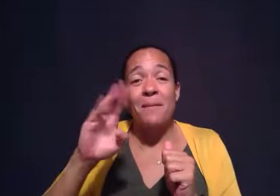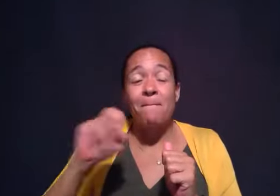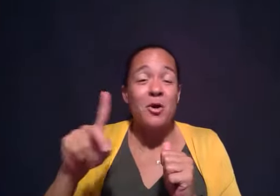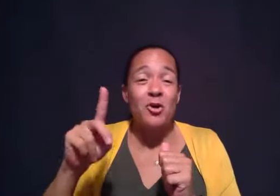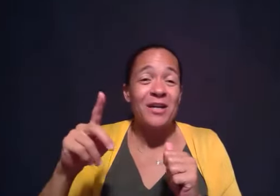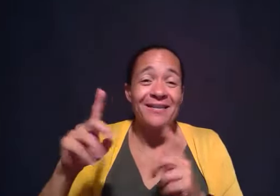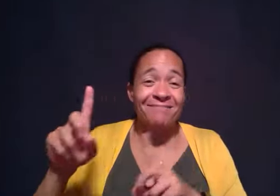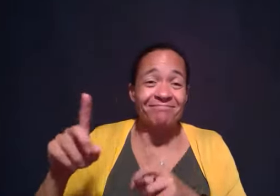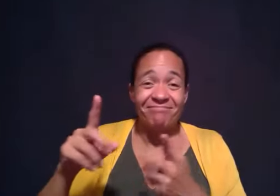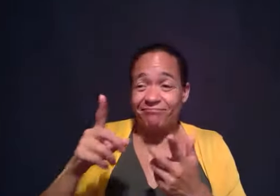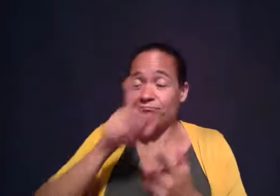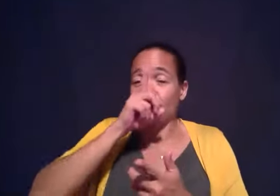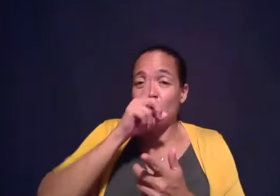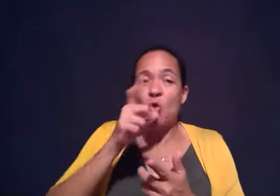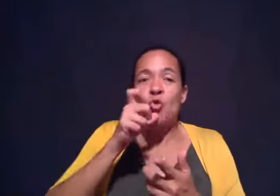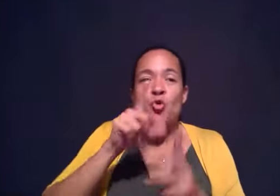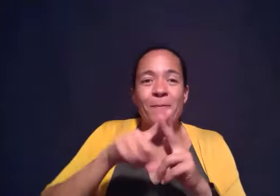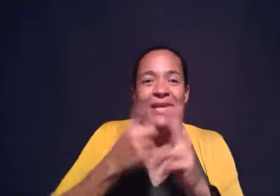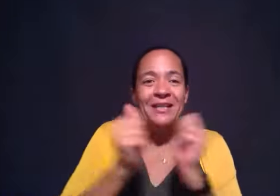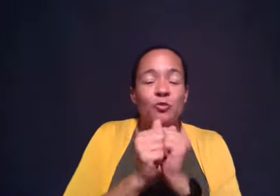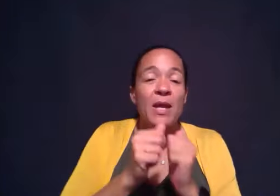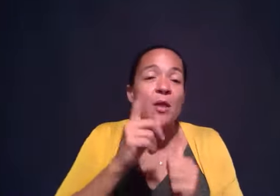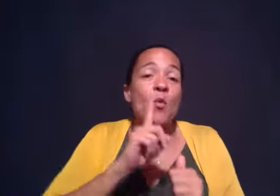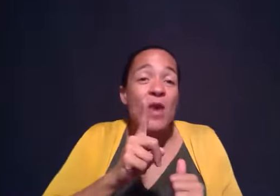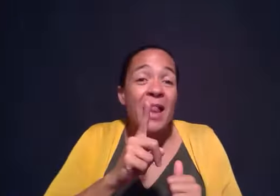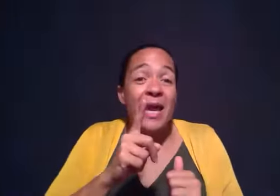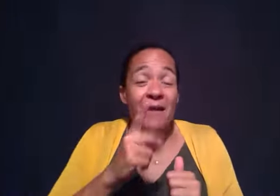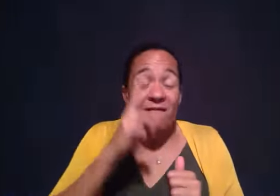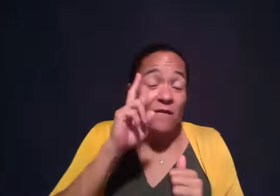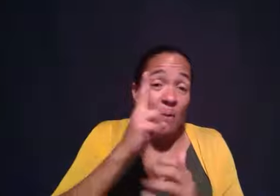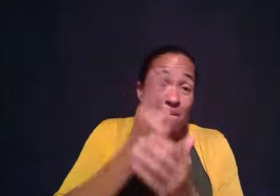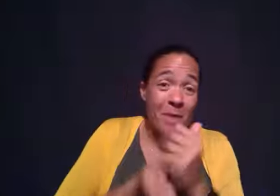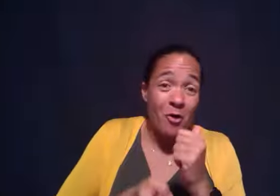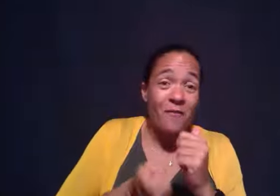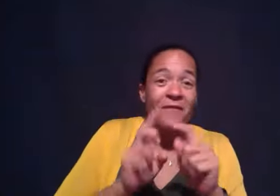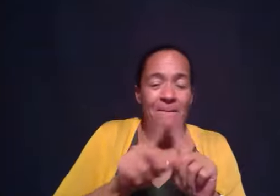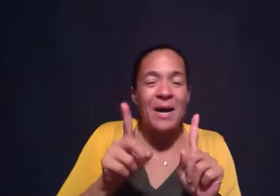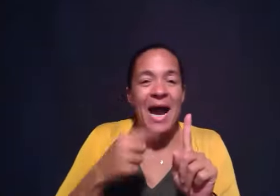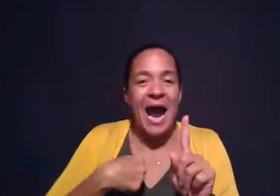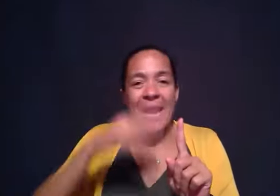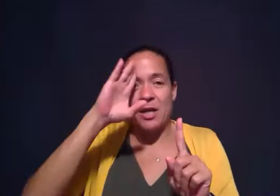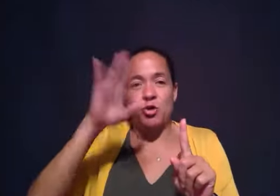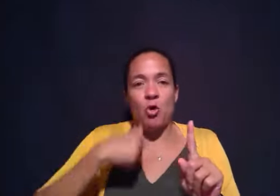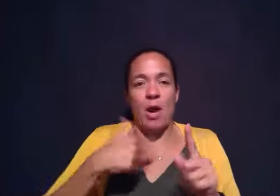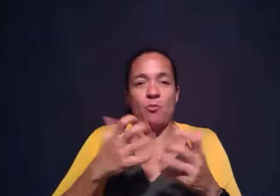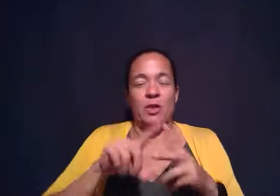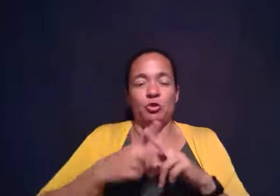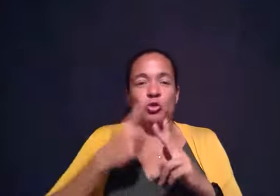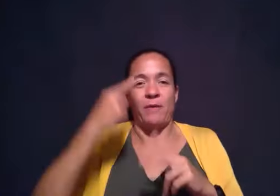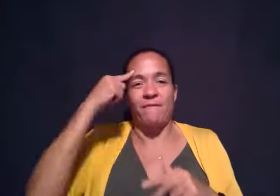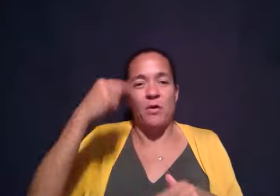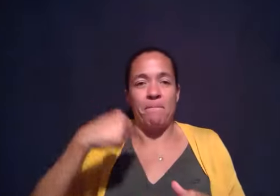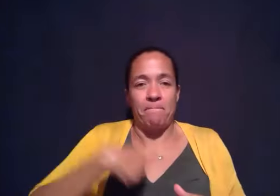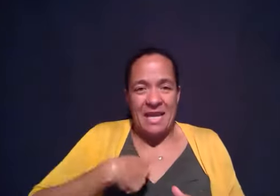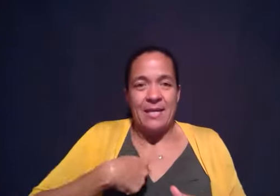it begins for both of us. But I know that I want it to begin for me, which means I got to sit still, and I got to open